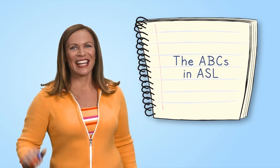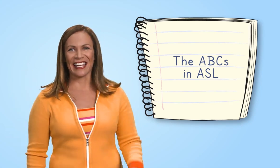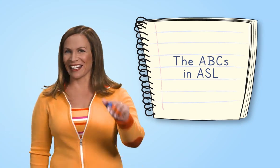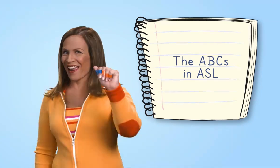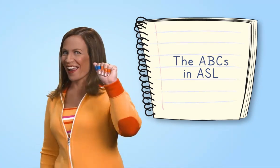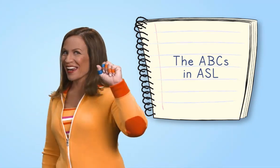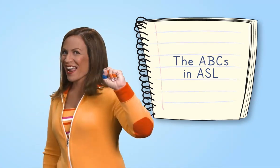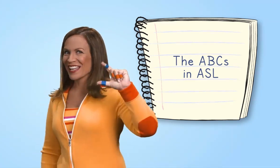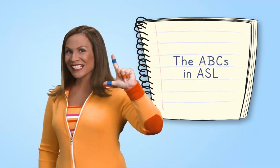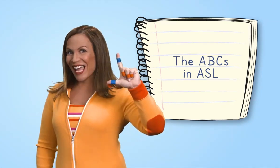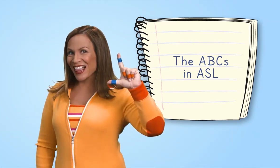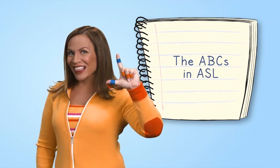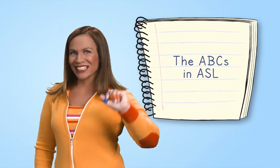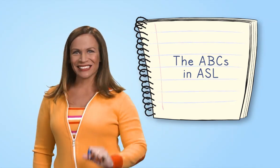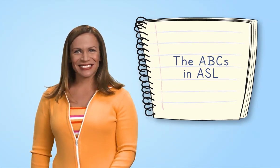in ASL.